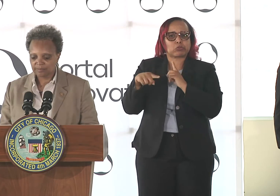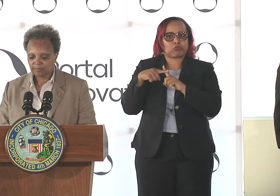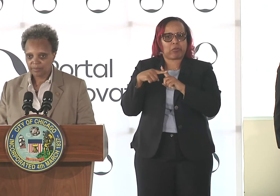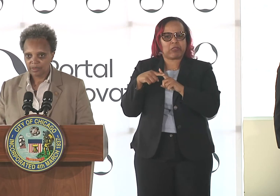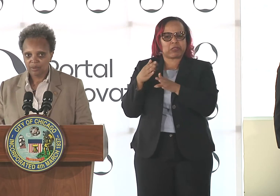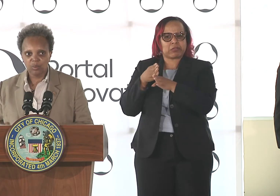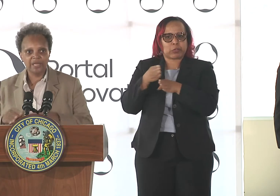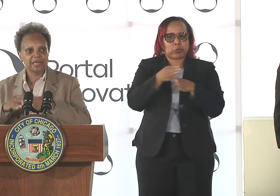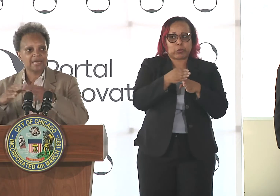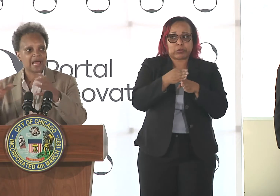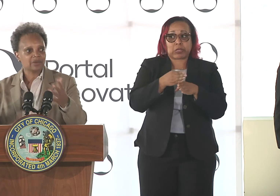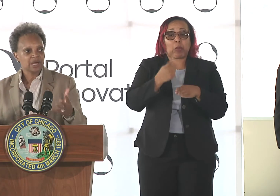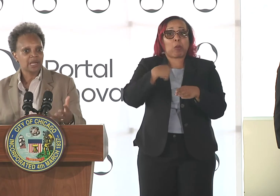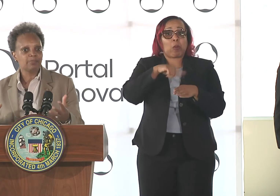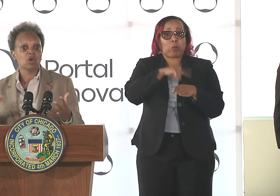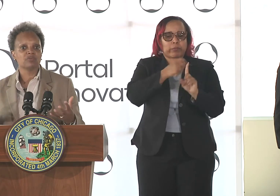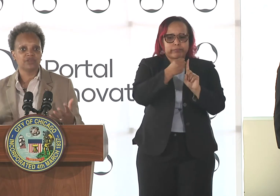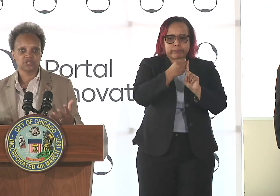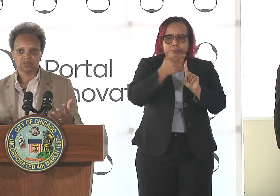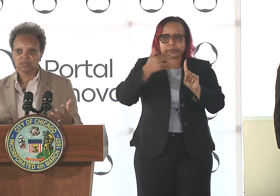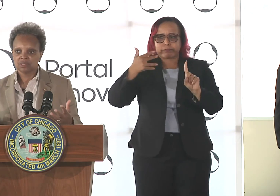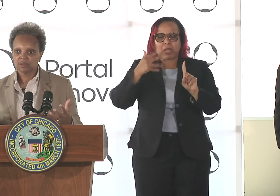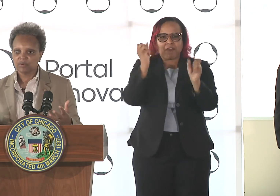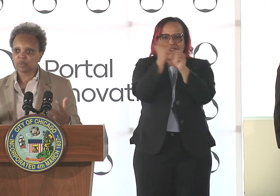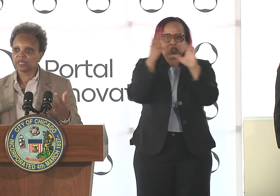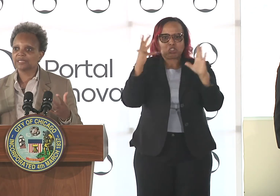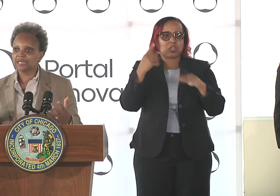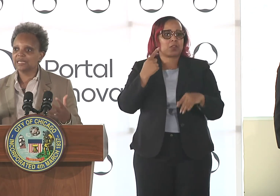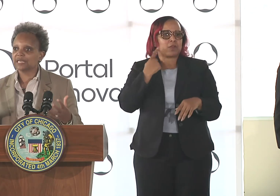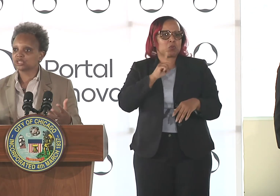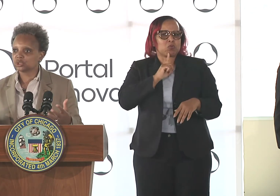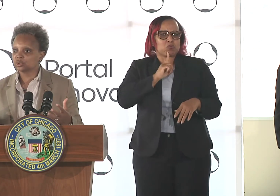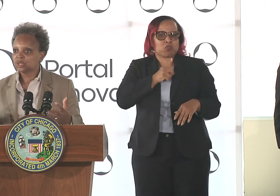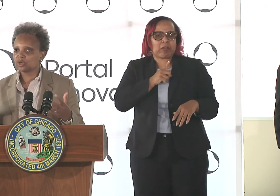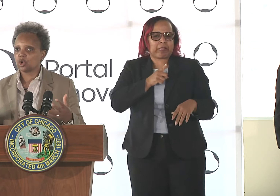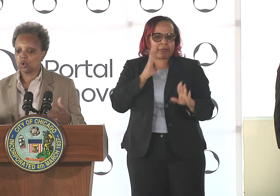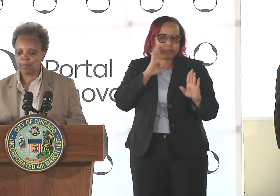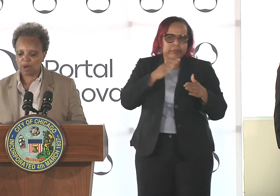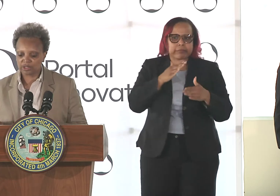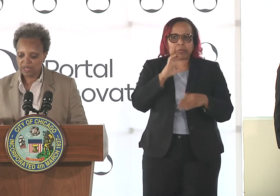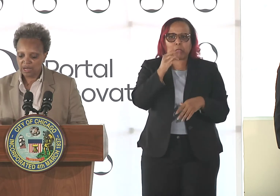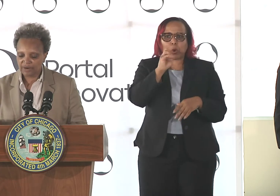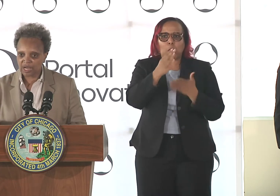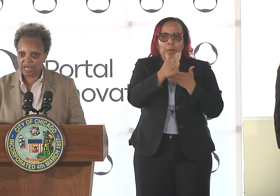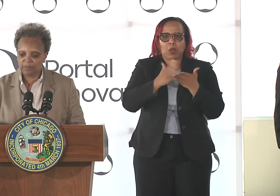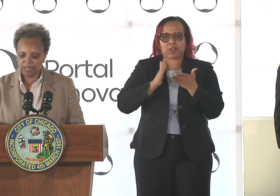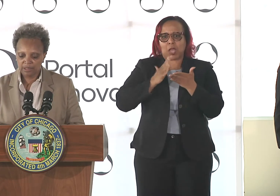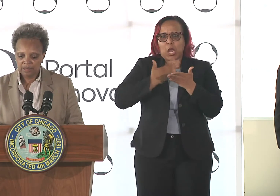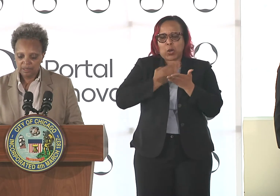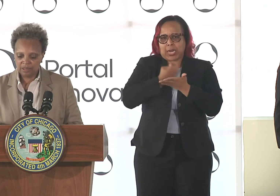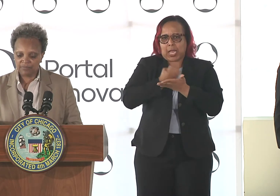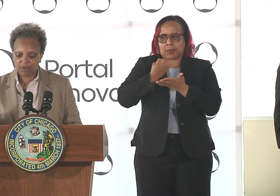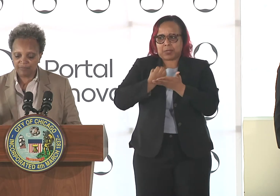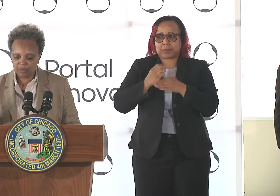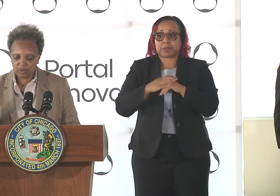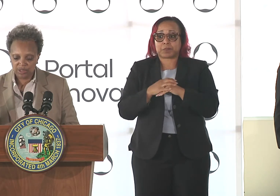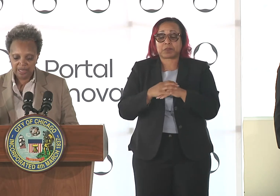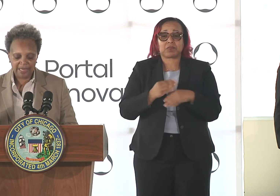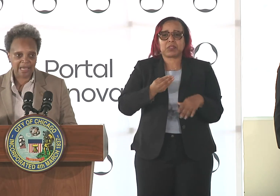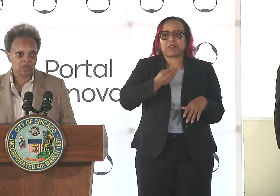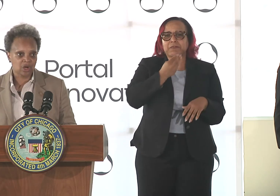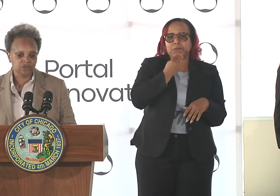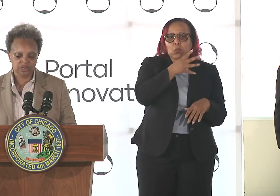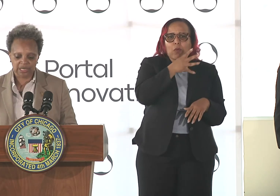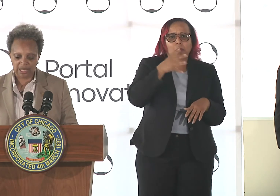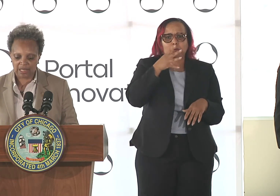sectors. We laid out a bold vision for really leaning into the core parts of our economy, from food